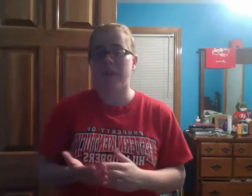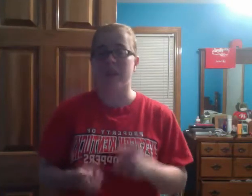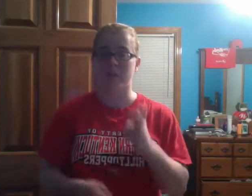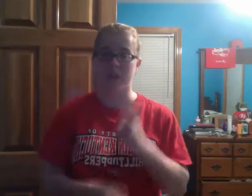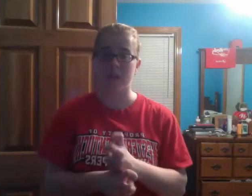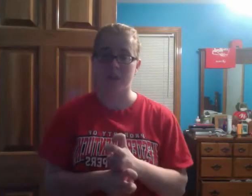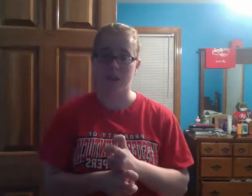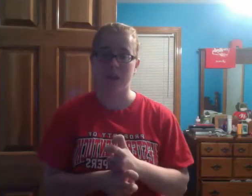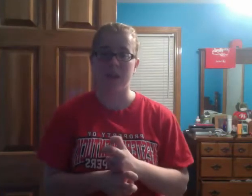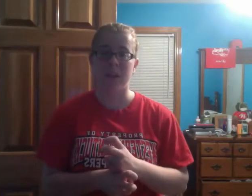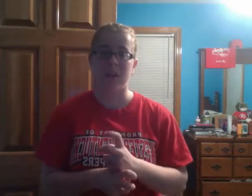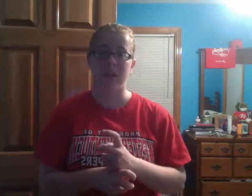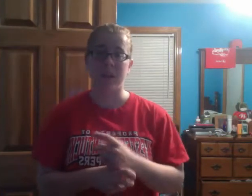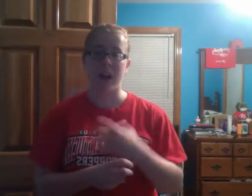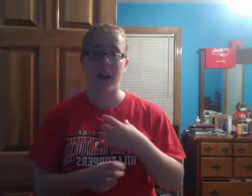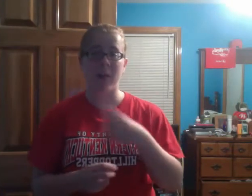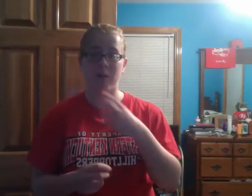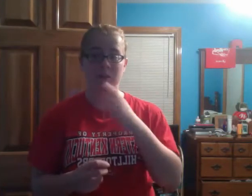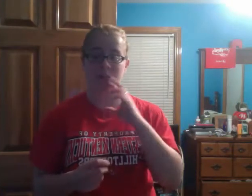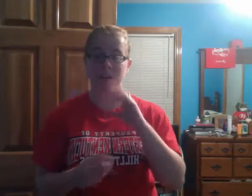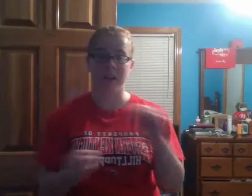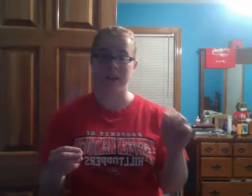been hard. Like, I was not